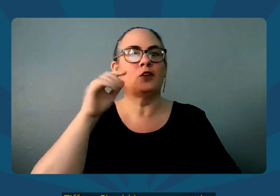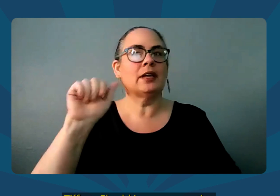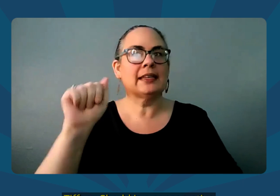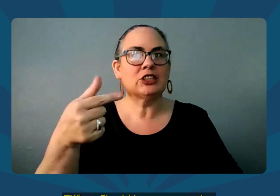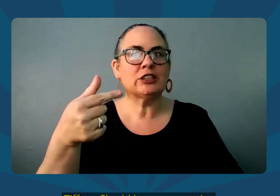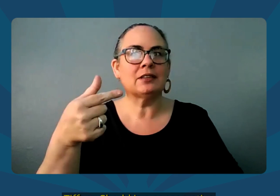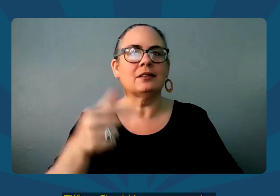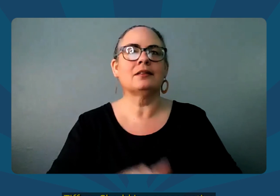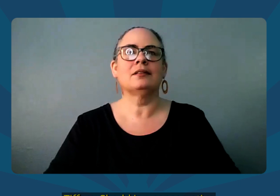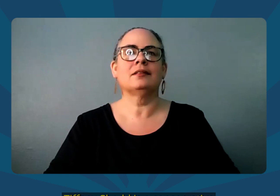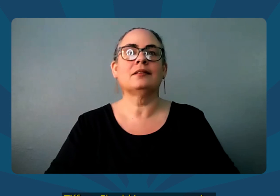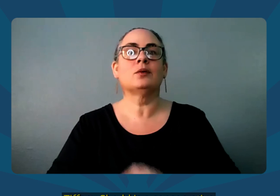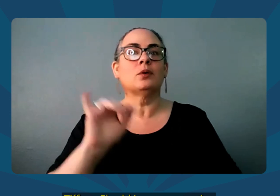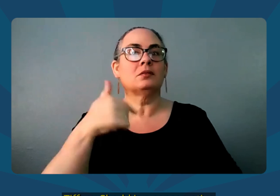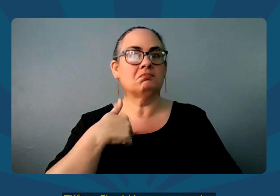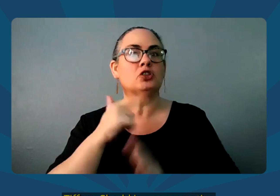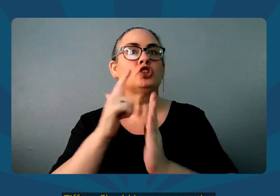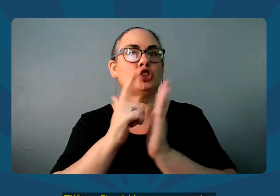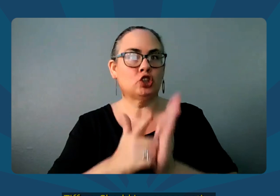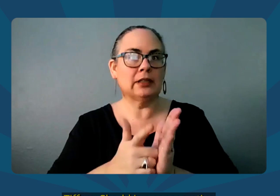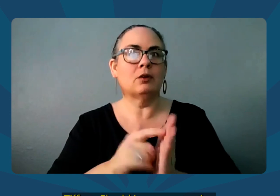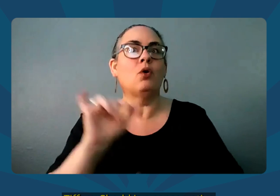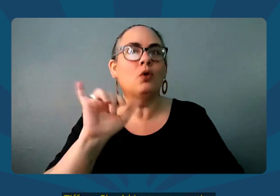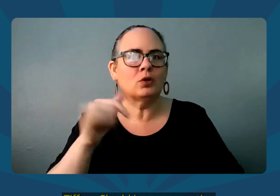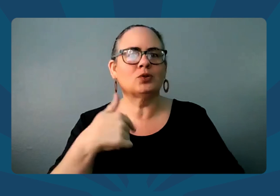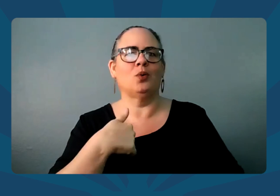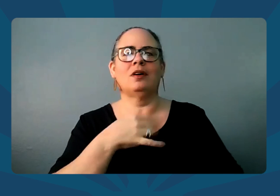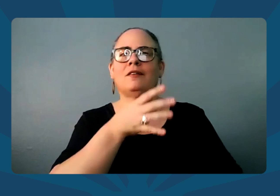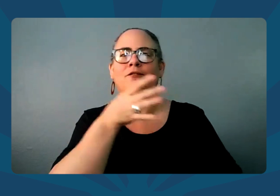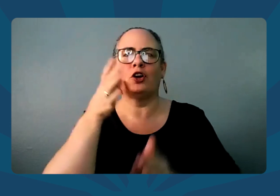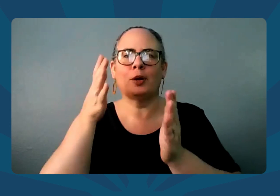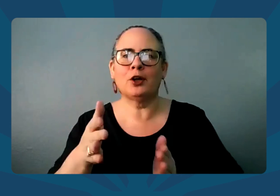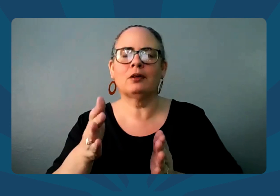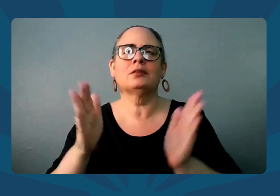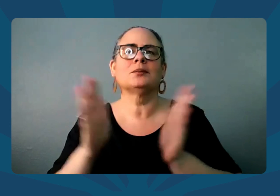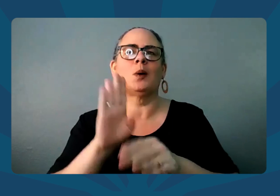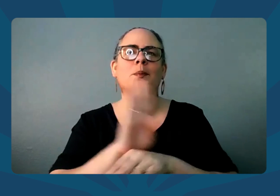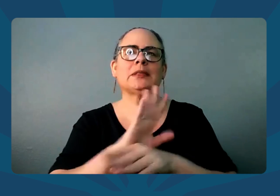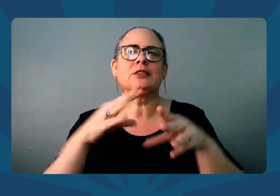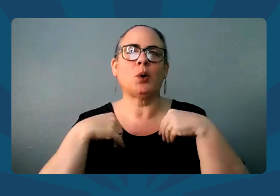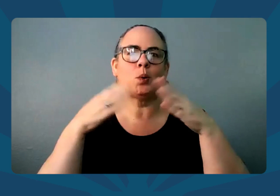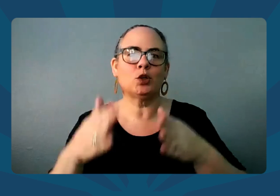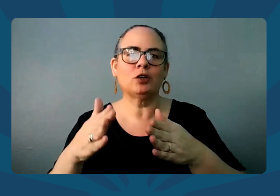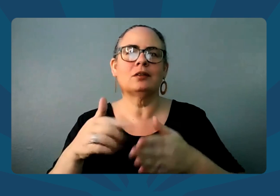Tiffany Shedd is a conservative Republican candidate for Attorney General.